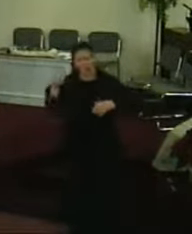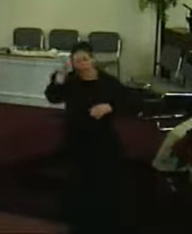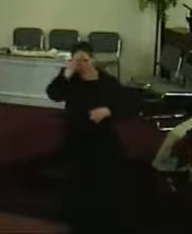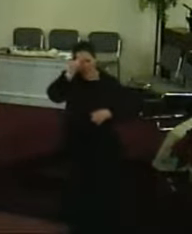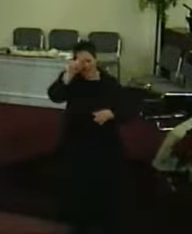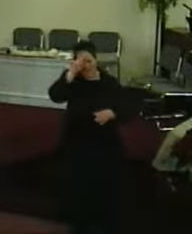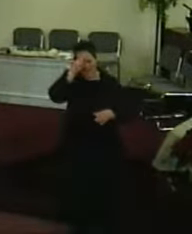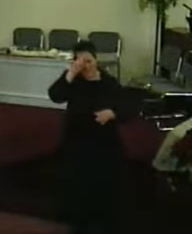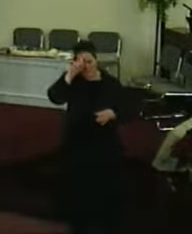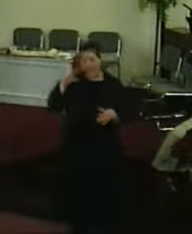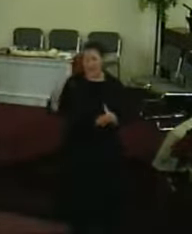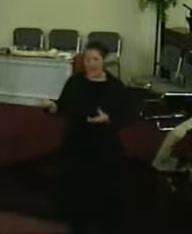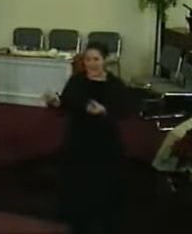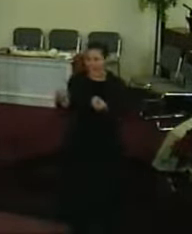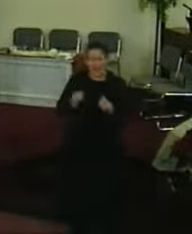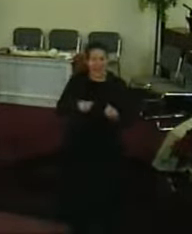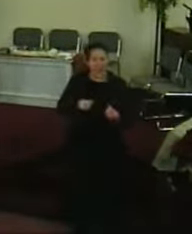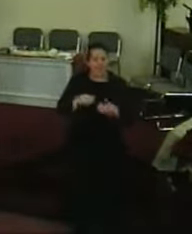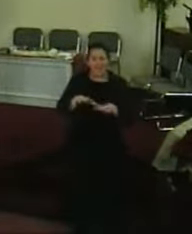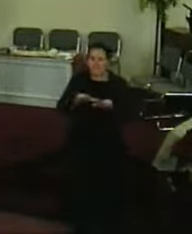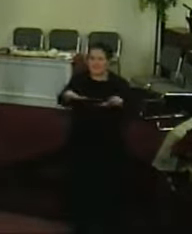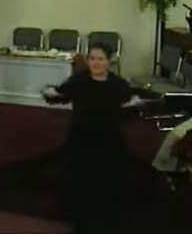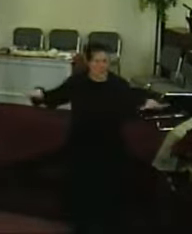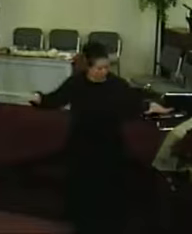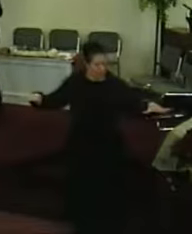this land.